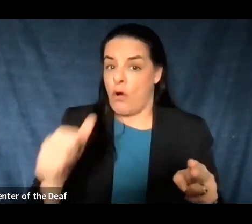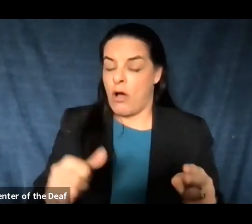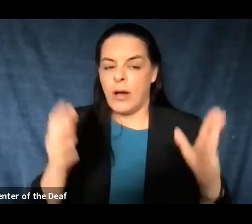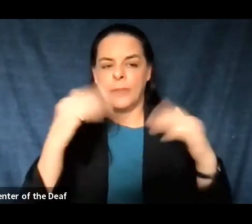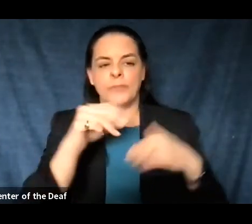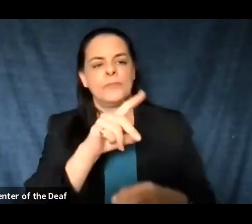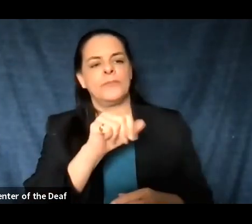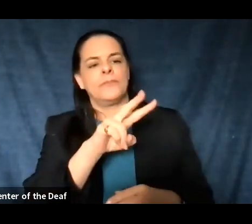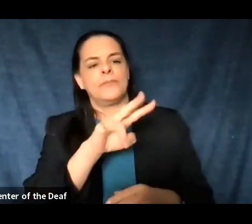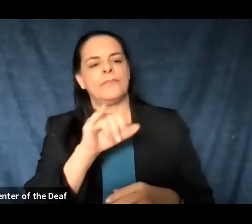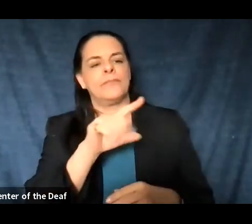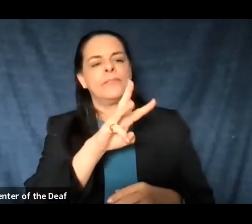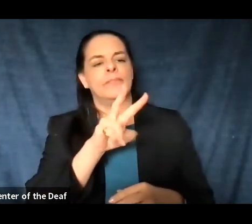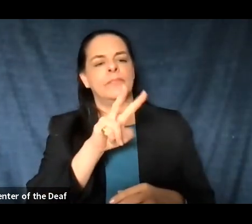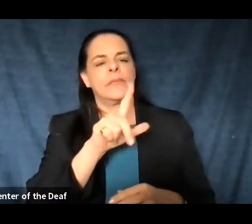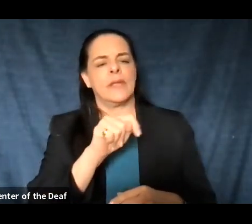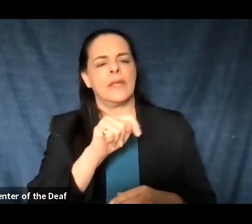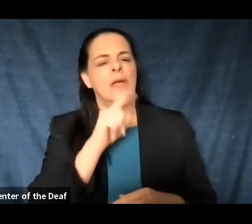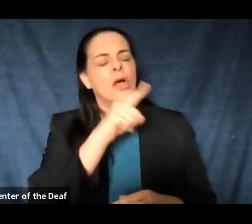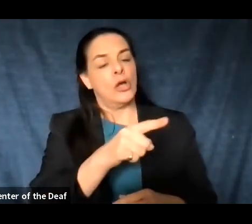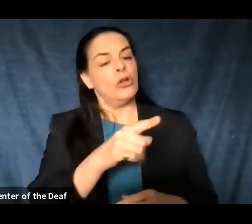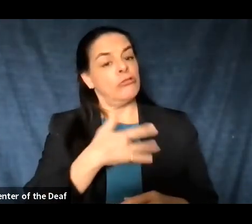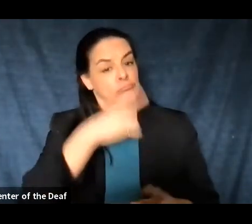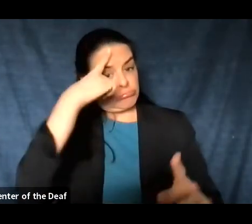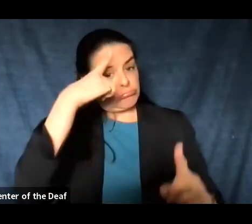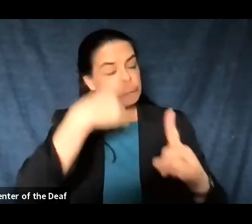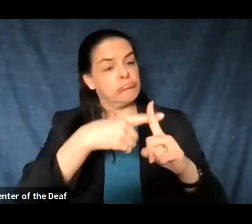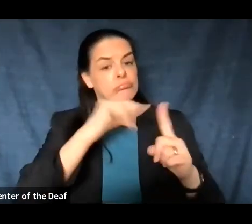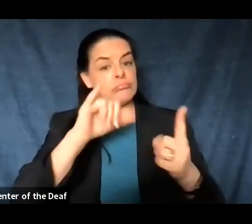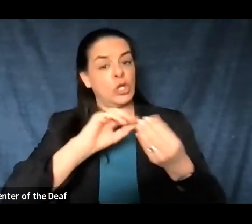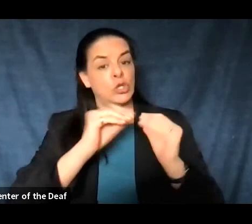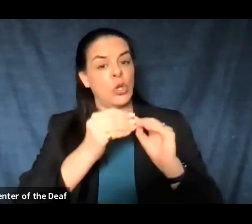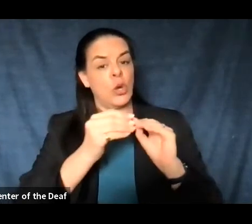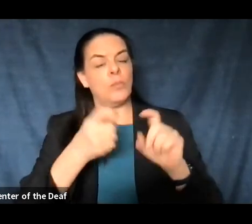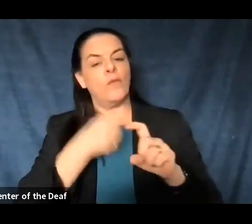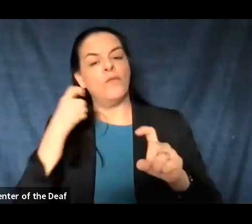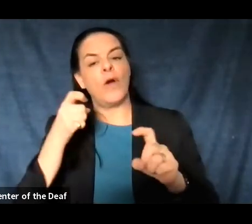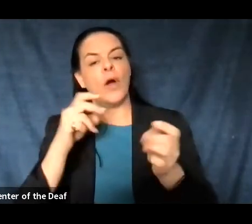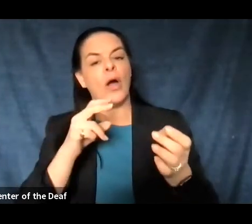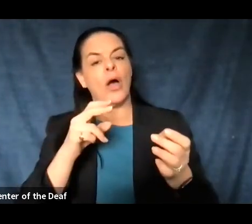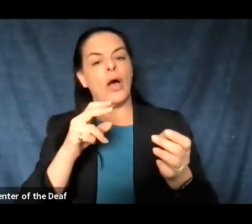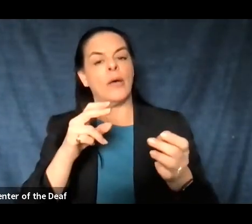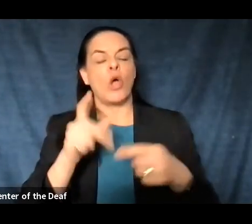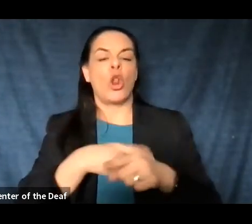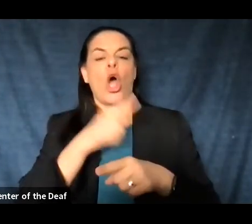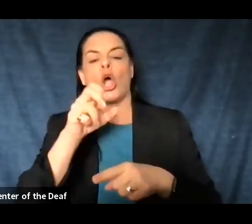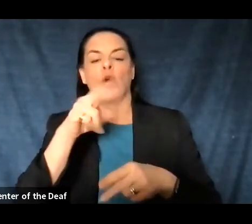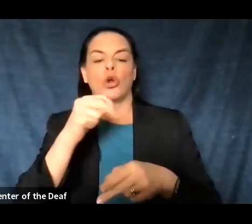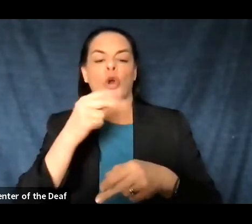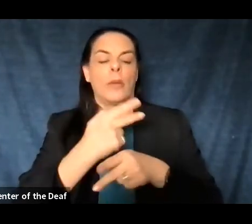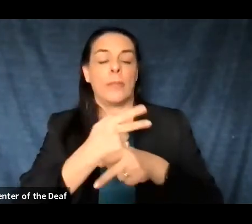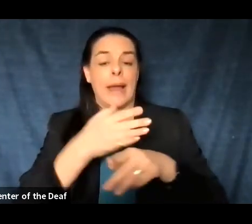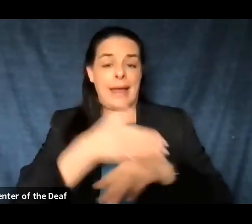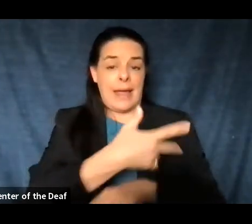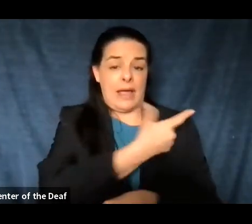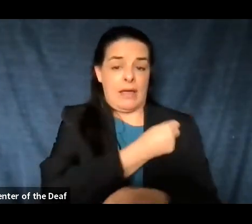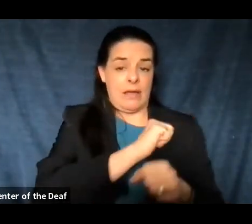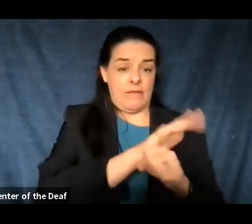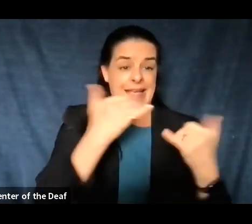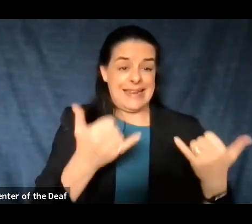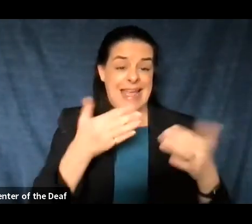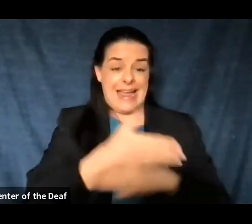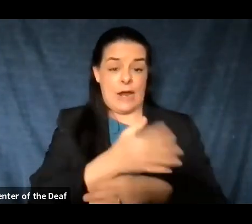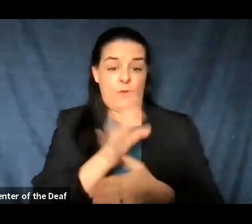with WVLT, are you encouraged in the numbers from the long-term care after vaccinations now that we are 4 weeks